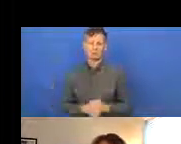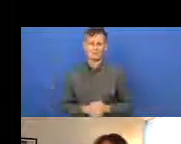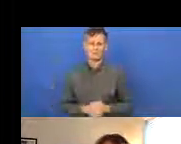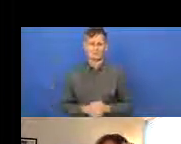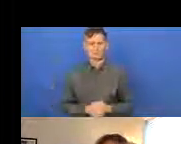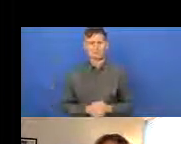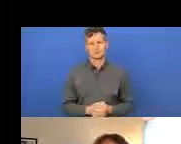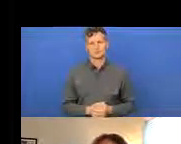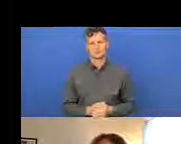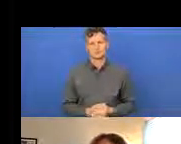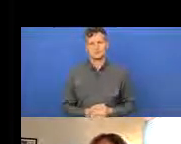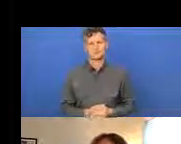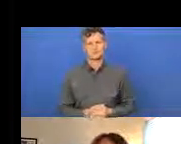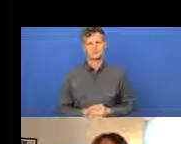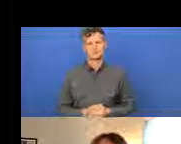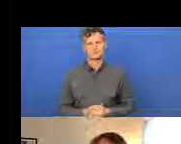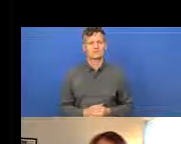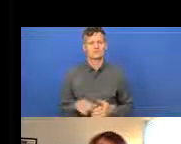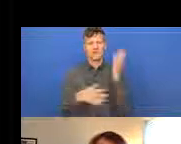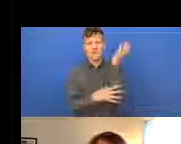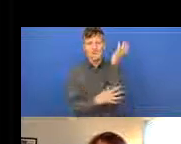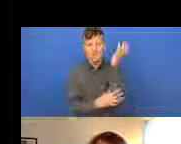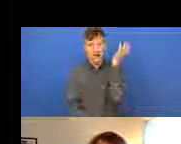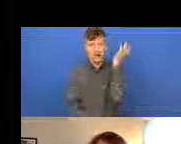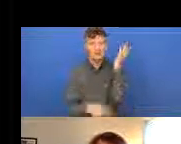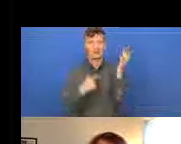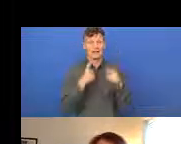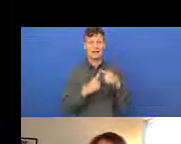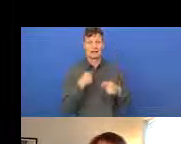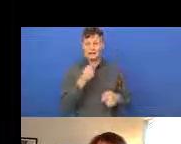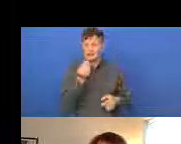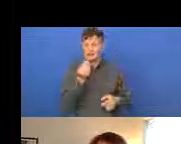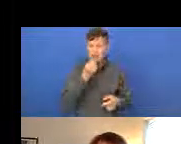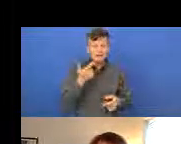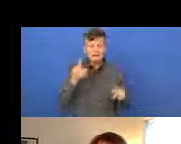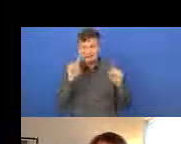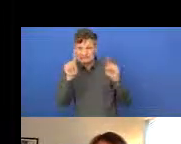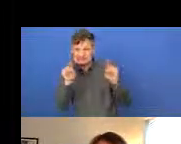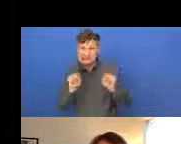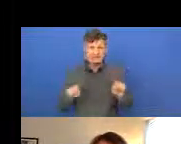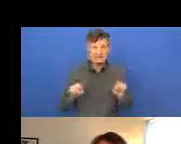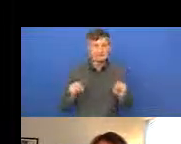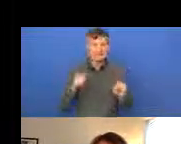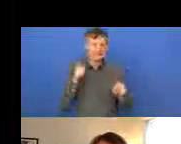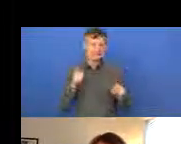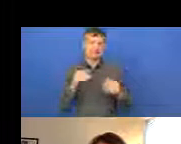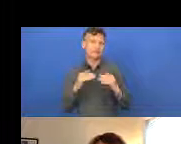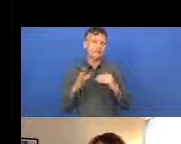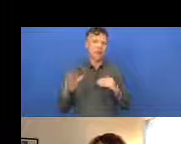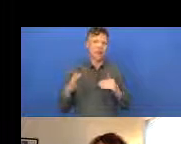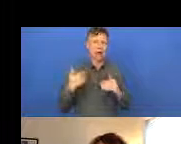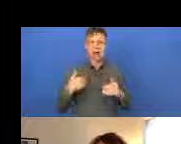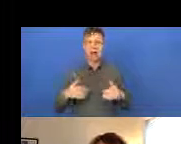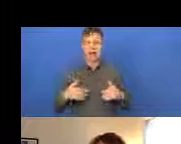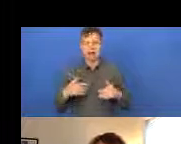disabilities, as did low education levels and disabilities among parents. The data on